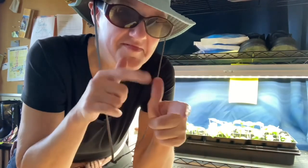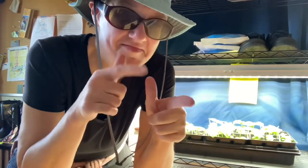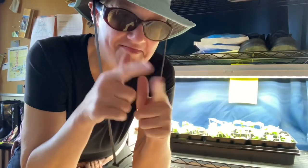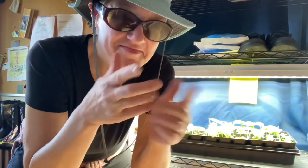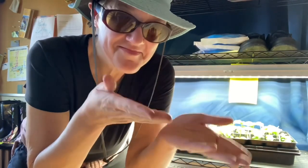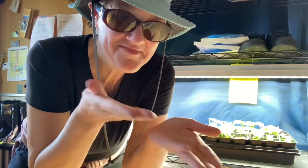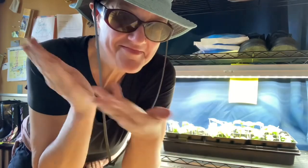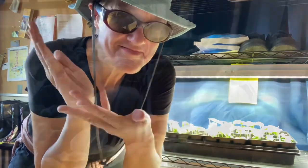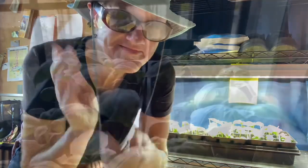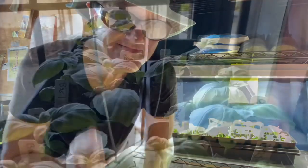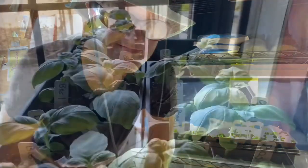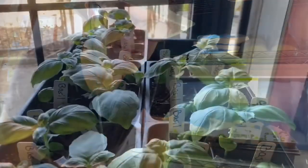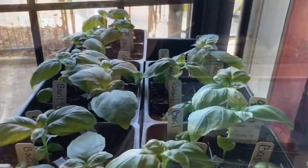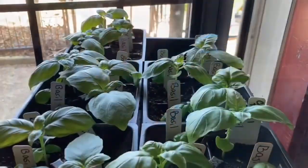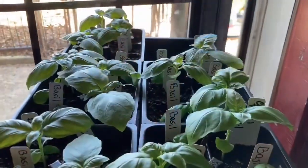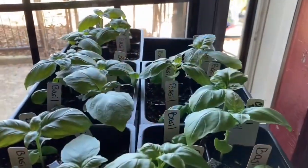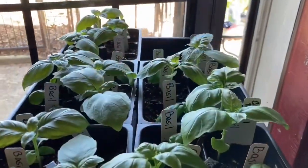and wait until it's warm enough to bring them out.